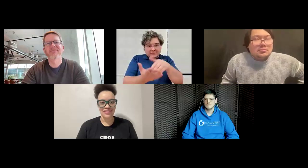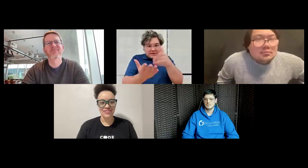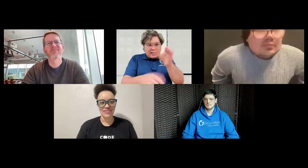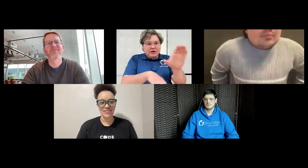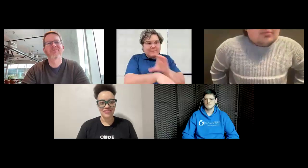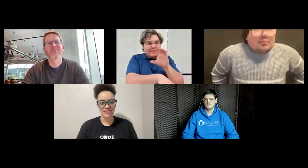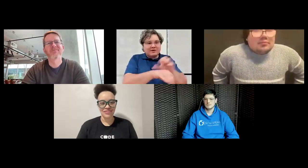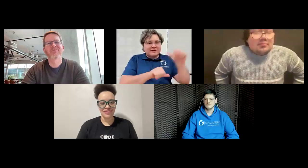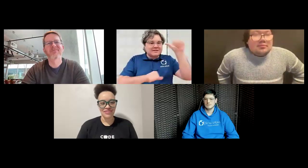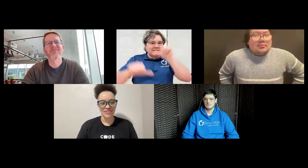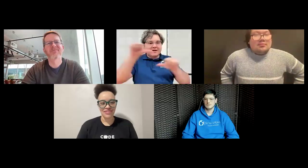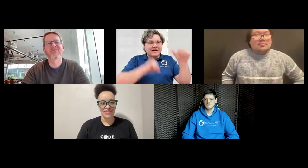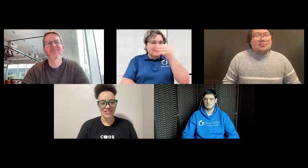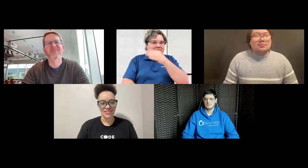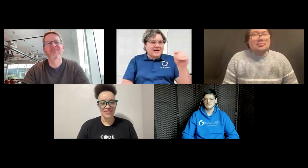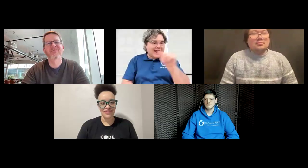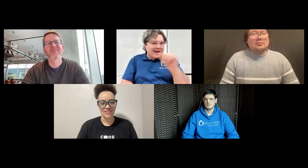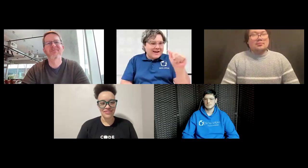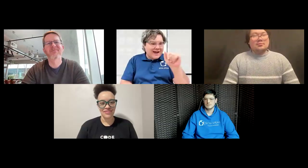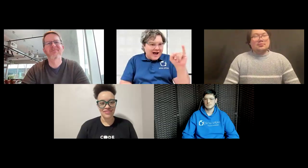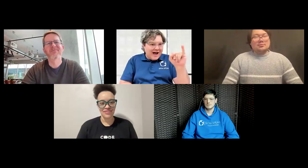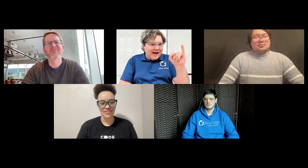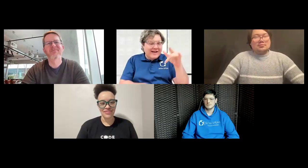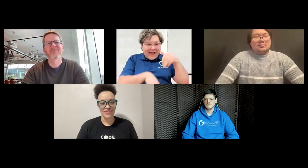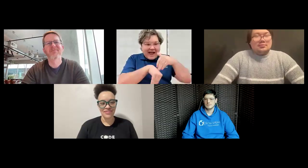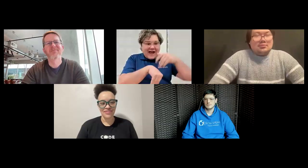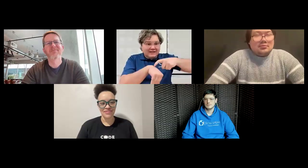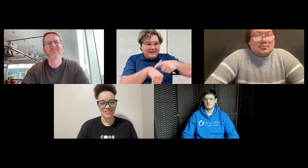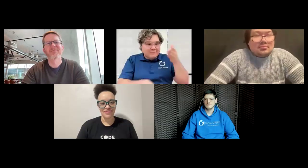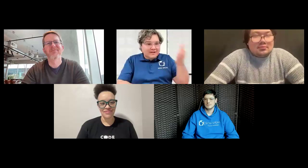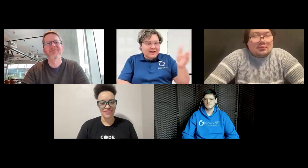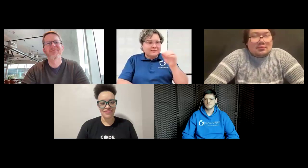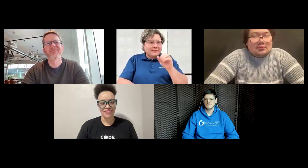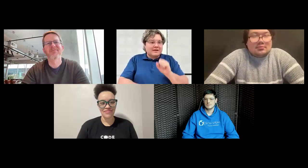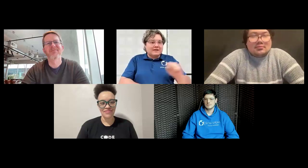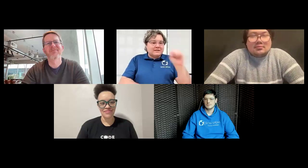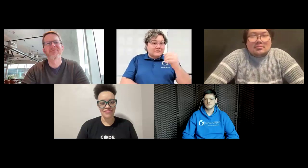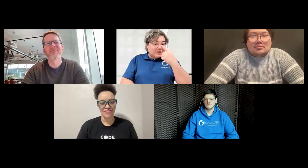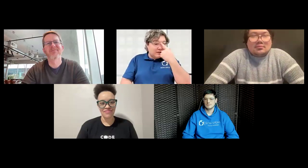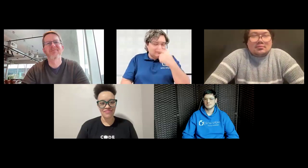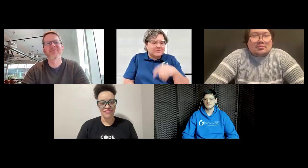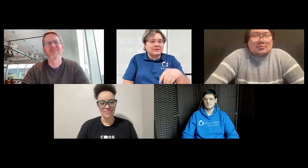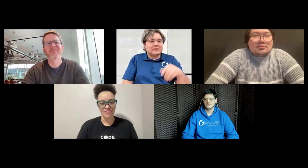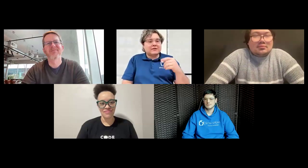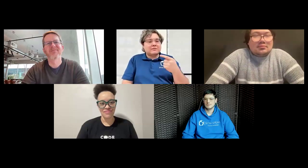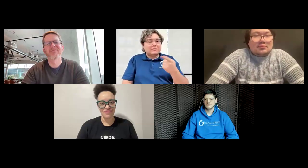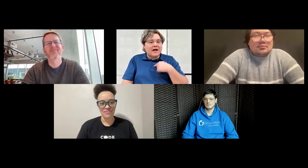my counterpart here, Nicholas, he's a computer science background with AI at the time there where we met.